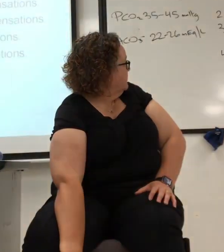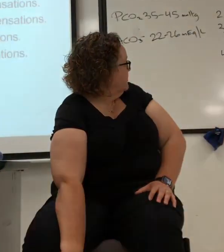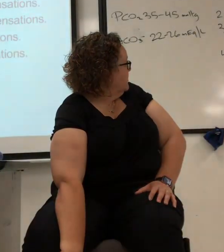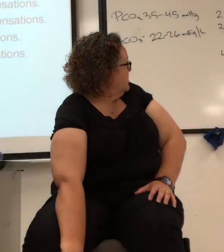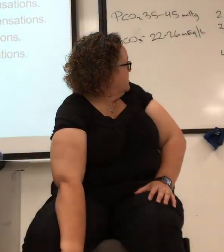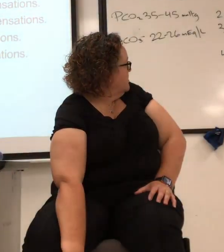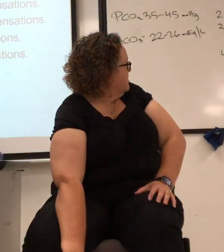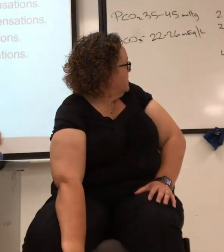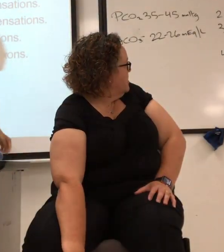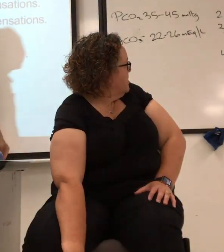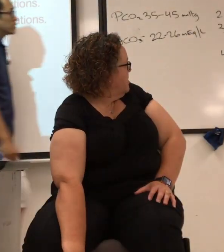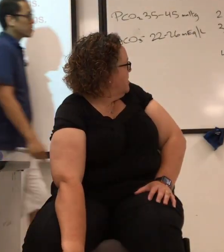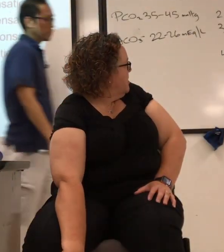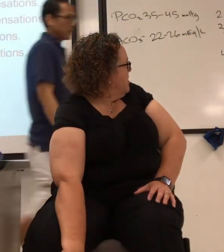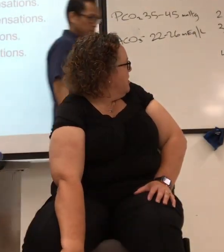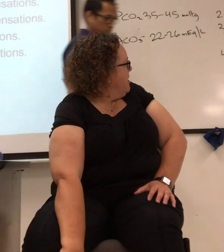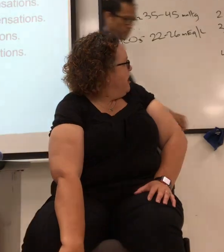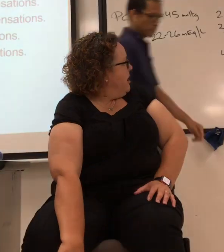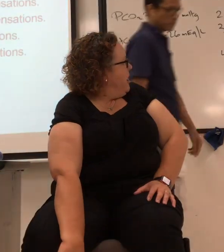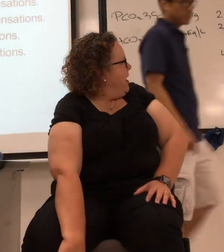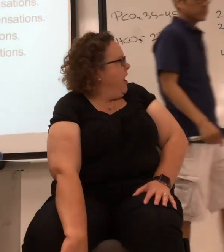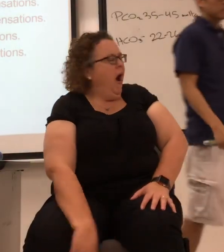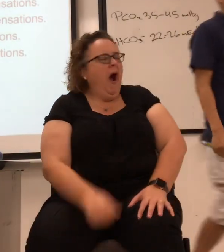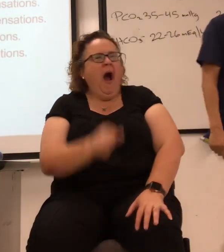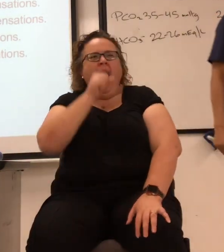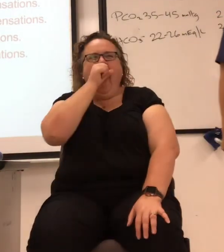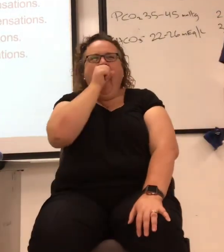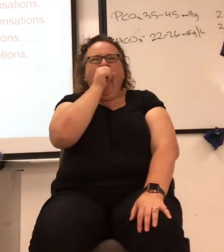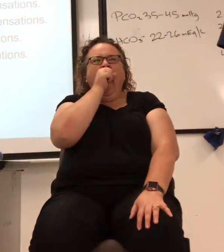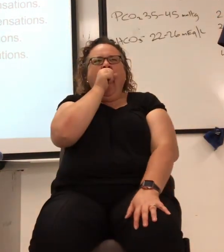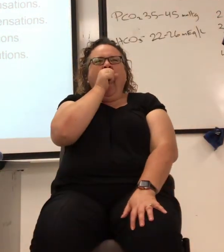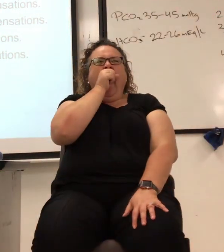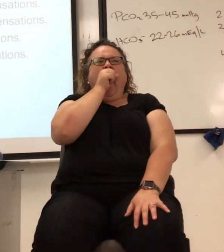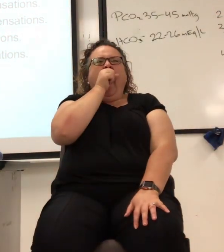one except without respiratory compensation.